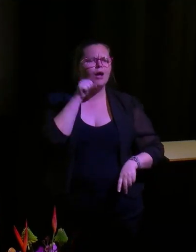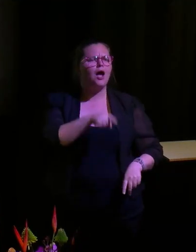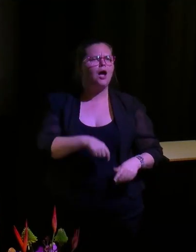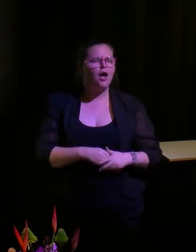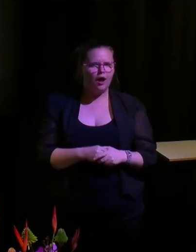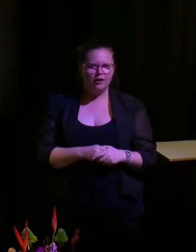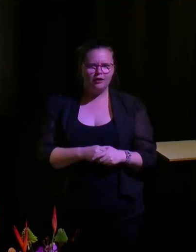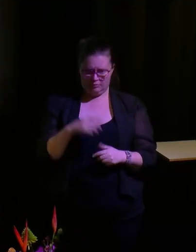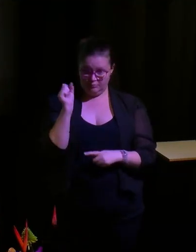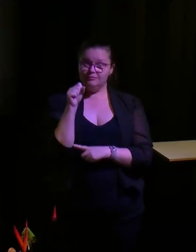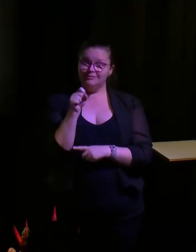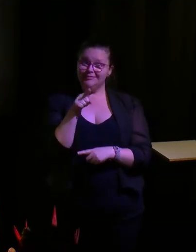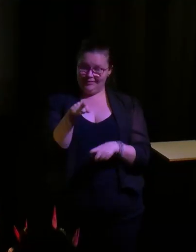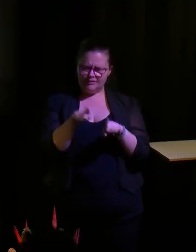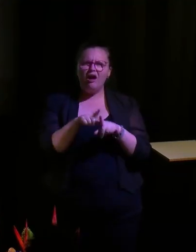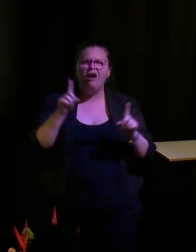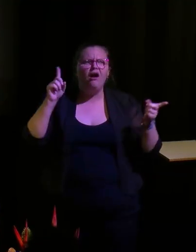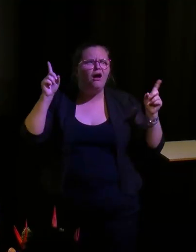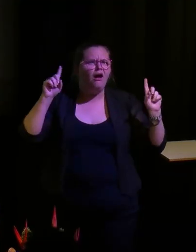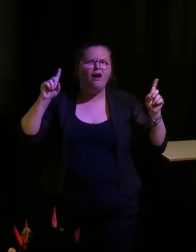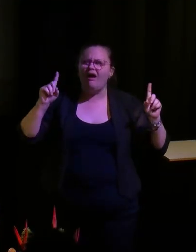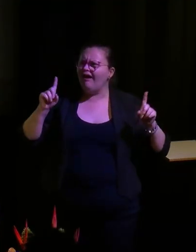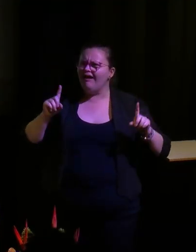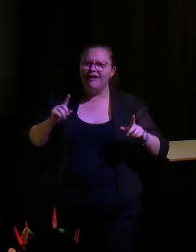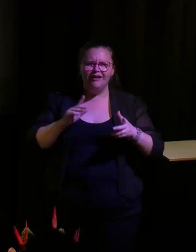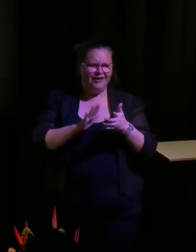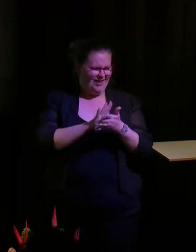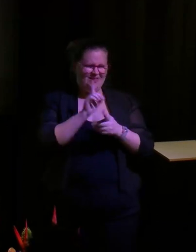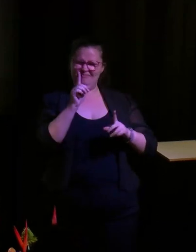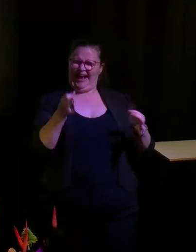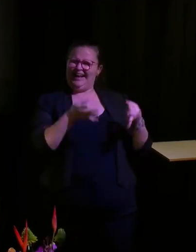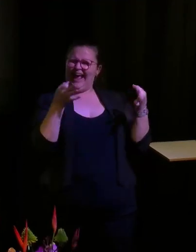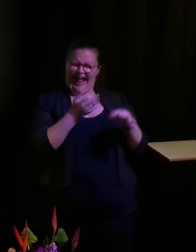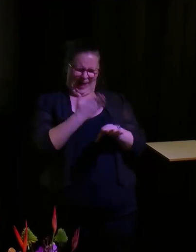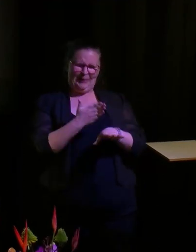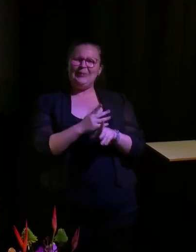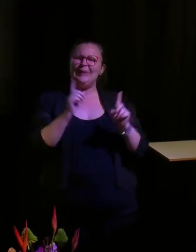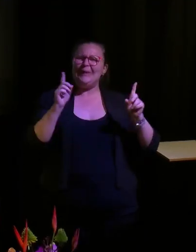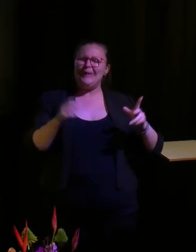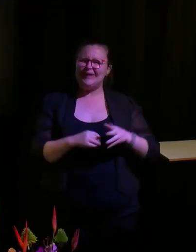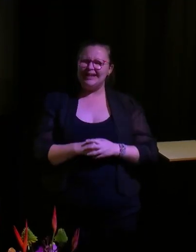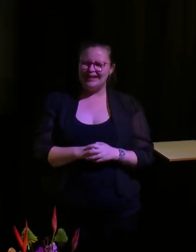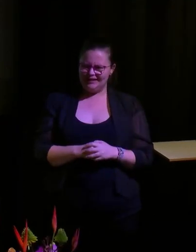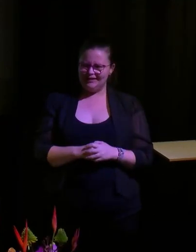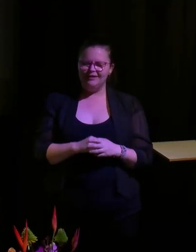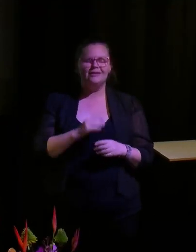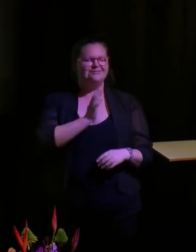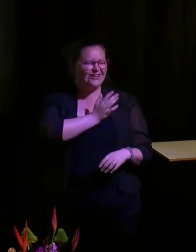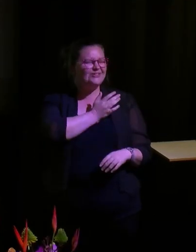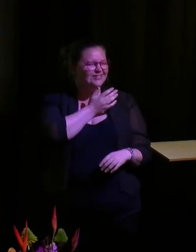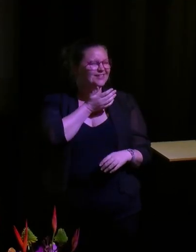He goes, and they said, yeah, that's him. They were like, what? He was the gardener. But it was interesting